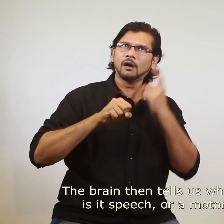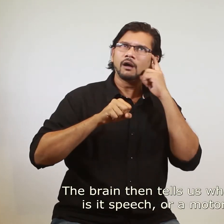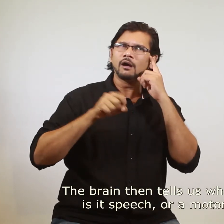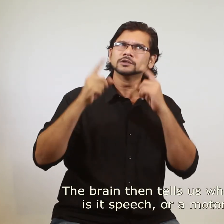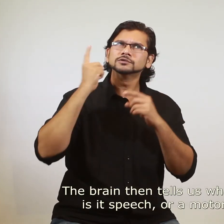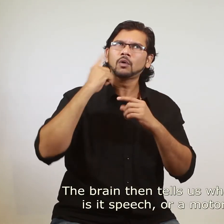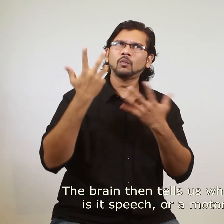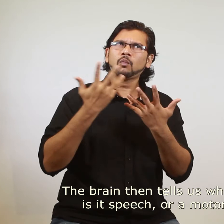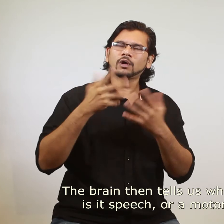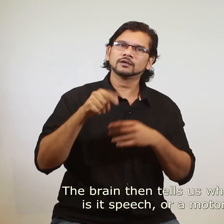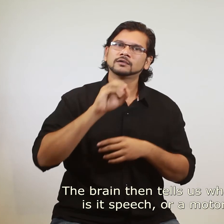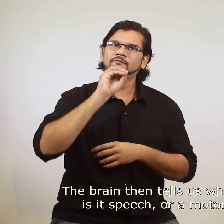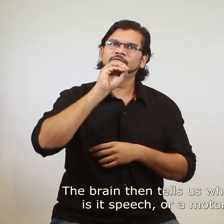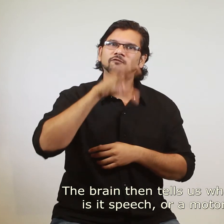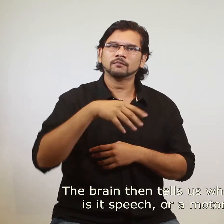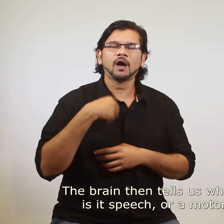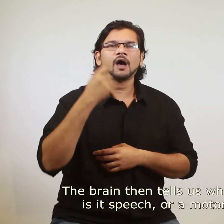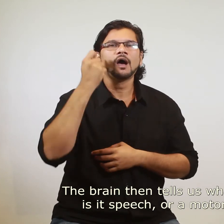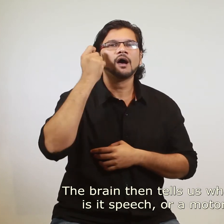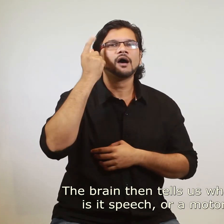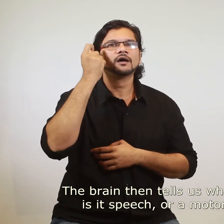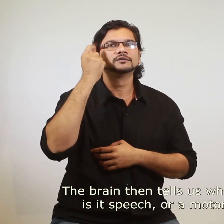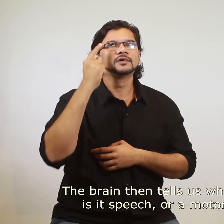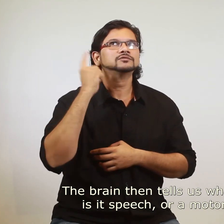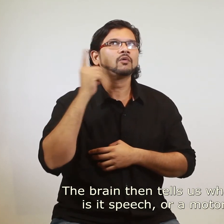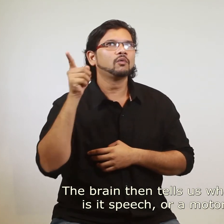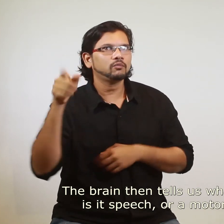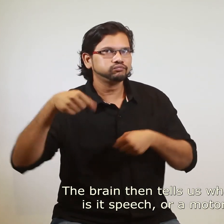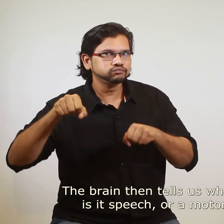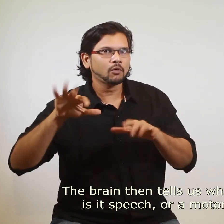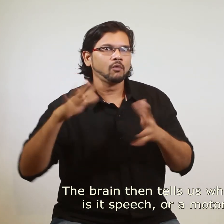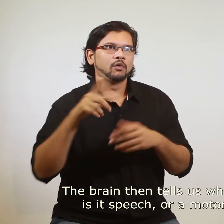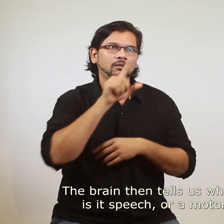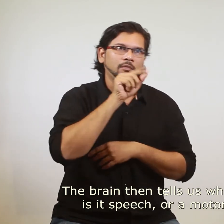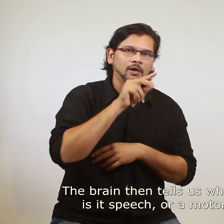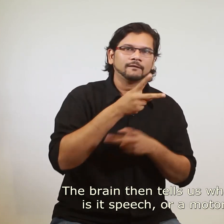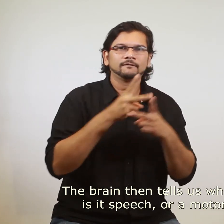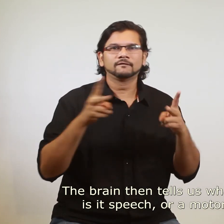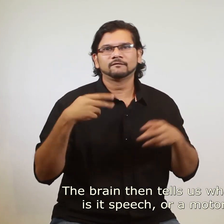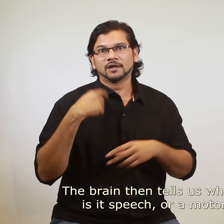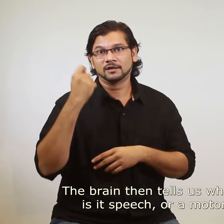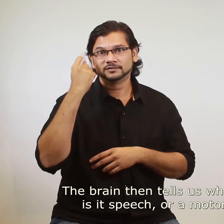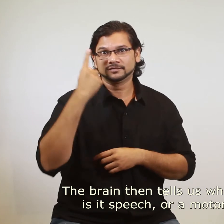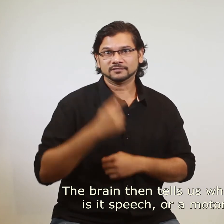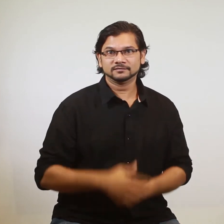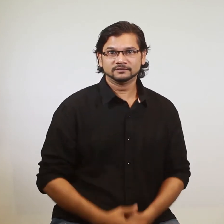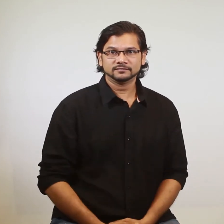The brain then tells us what sound it is it speech or a motorcycle, etc.